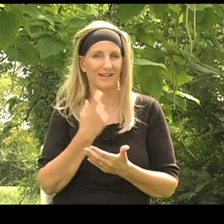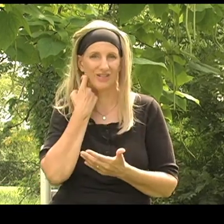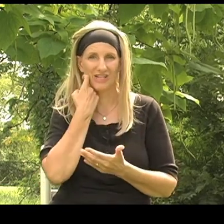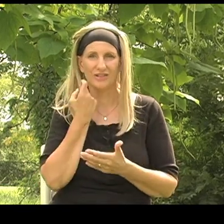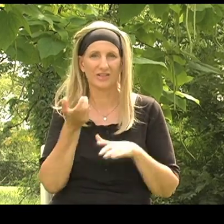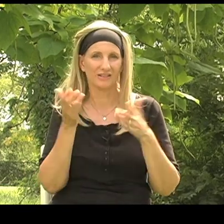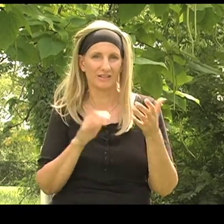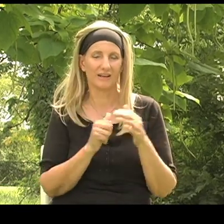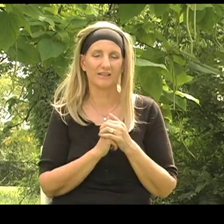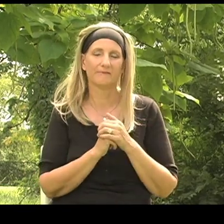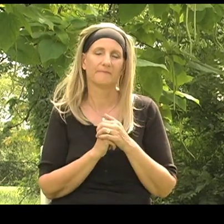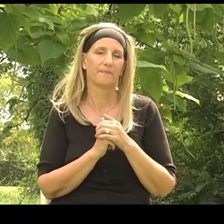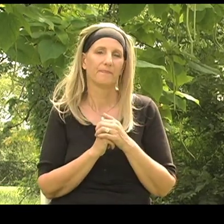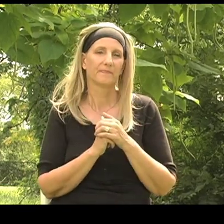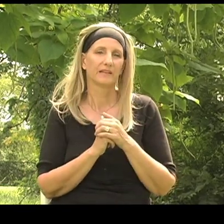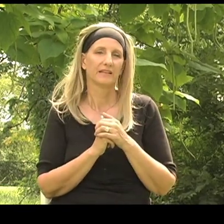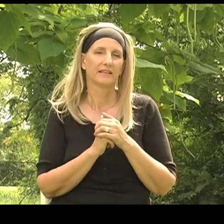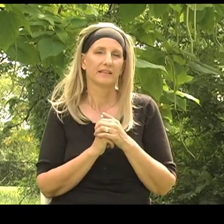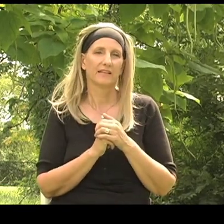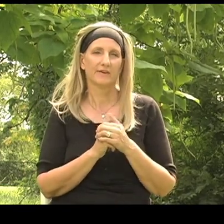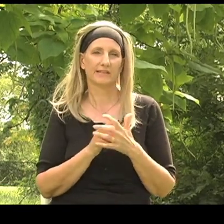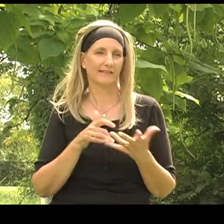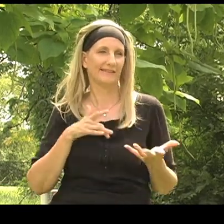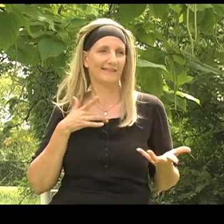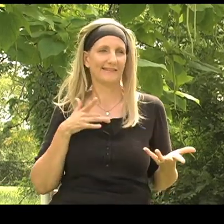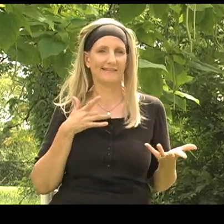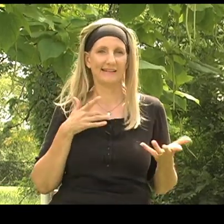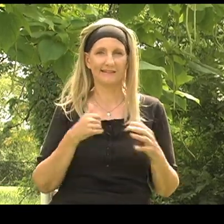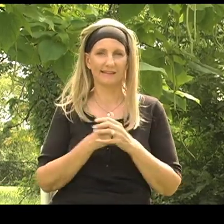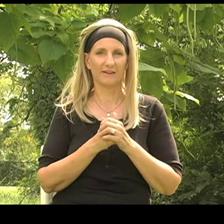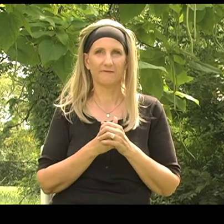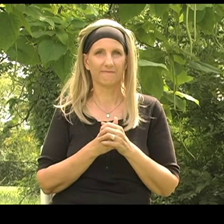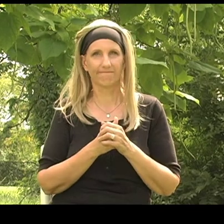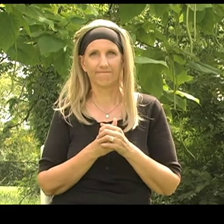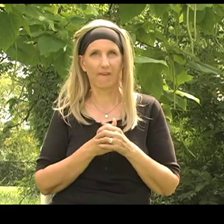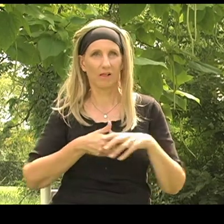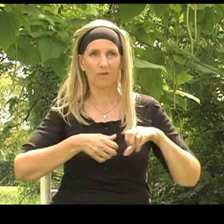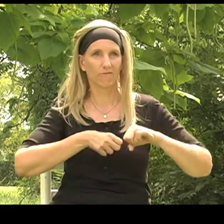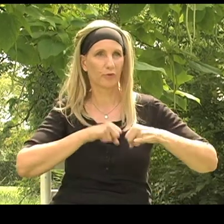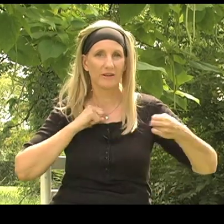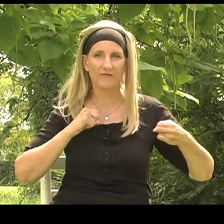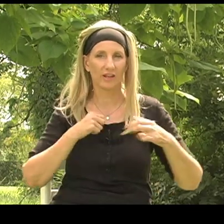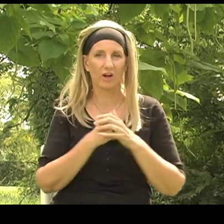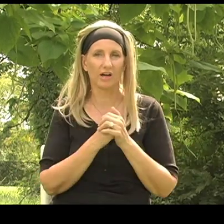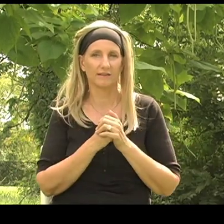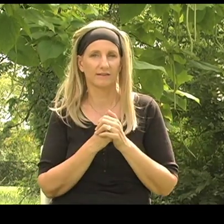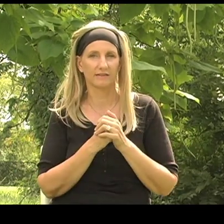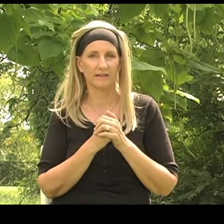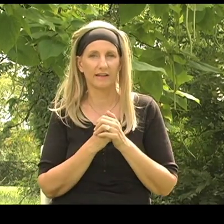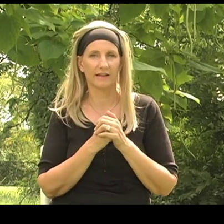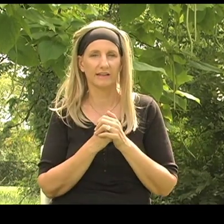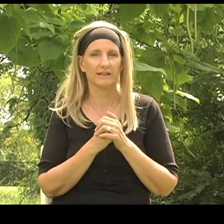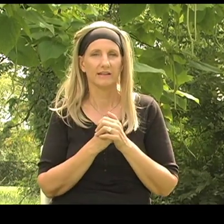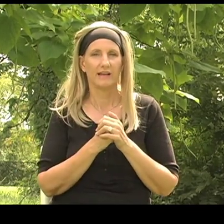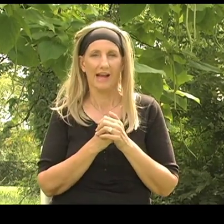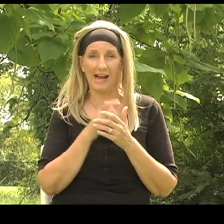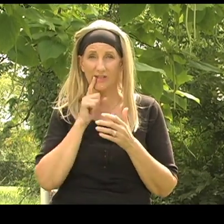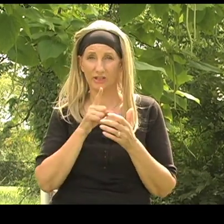she had just died. There was just this sense of grief and loss. And actually,